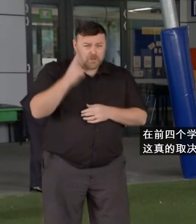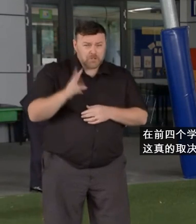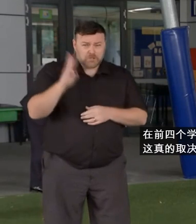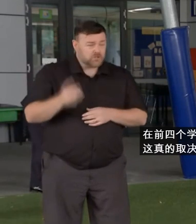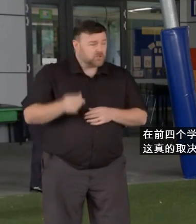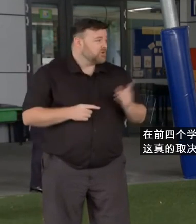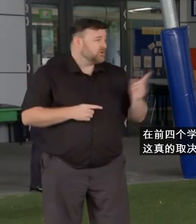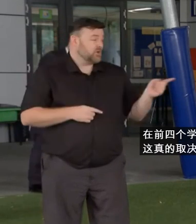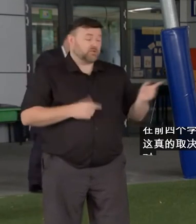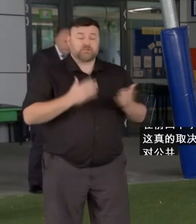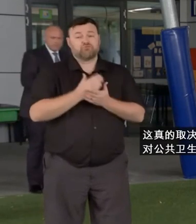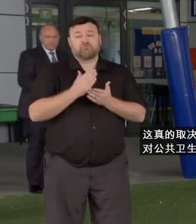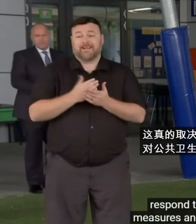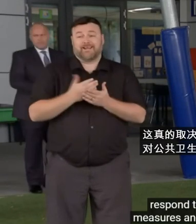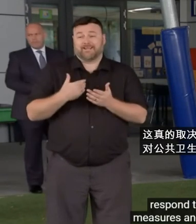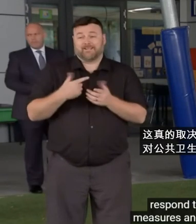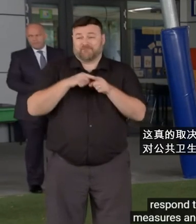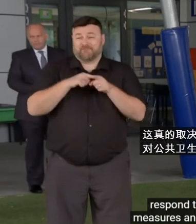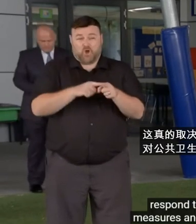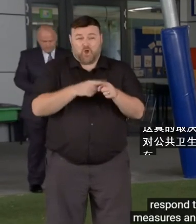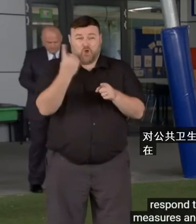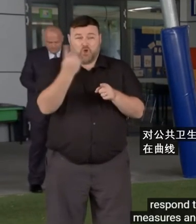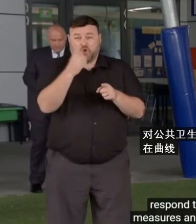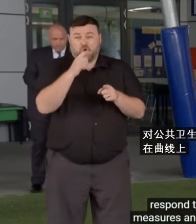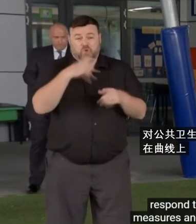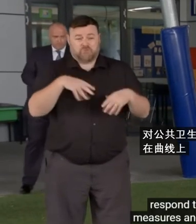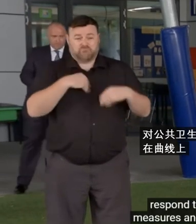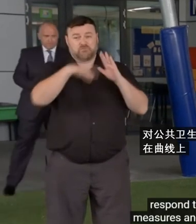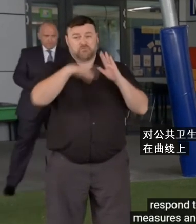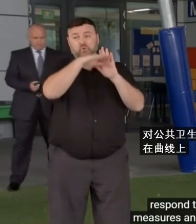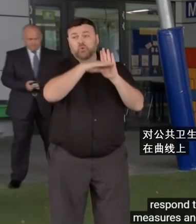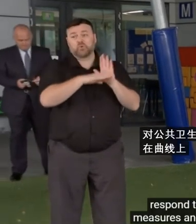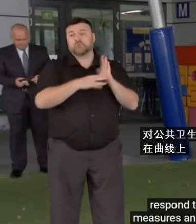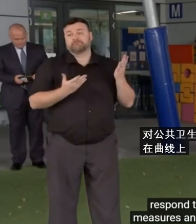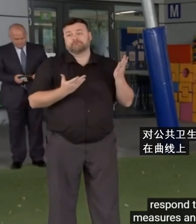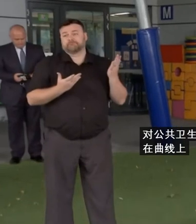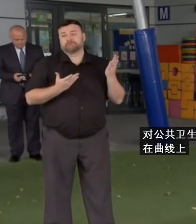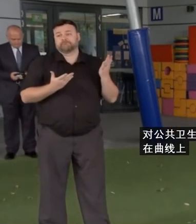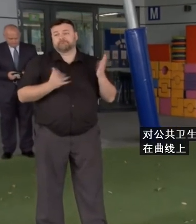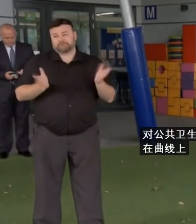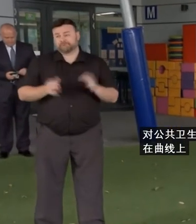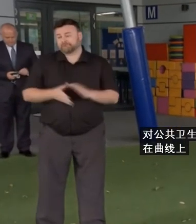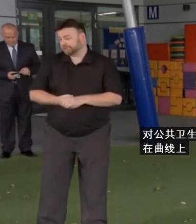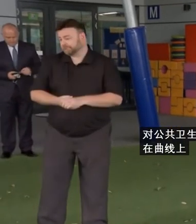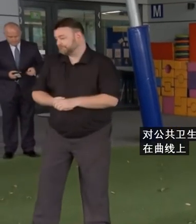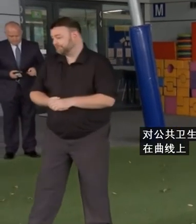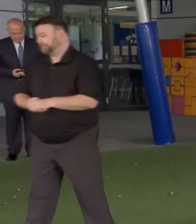how people respond to the public health measures and where we are on the curve.